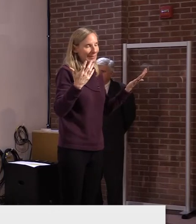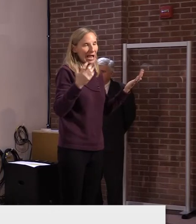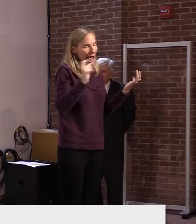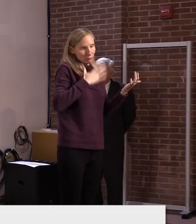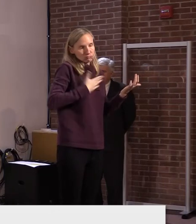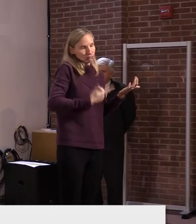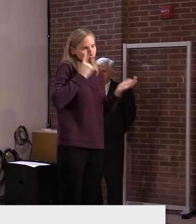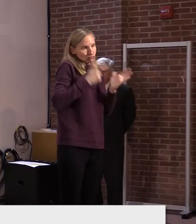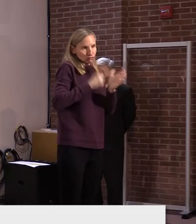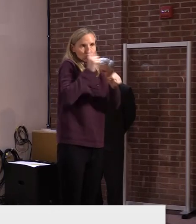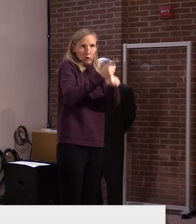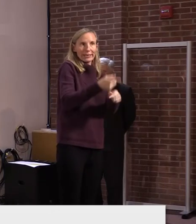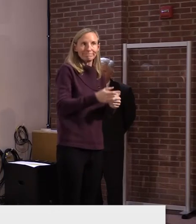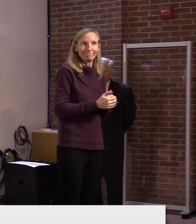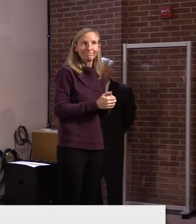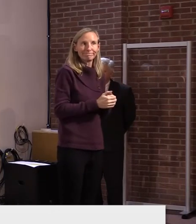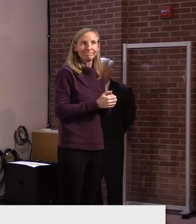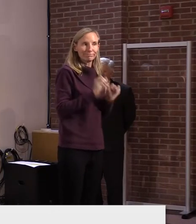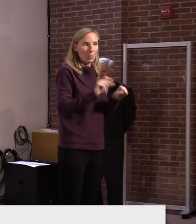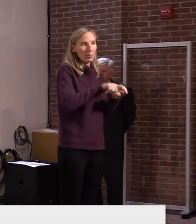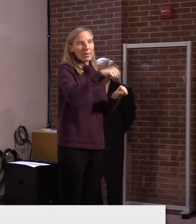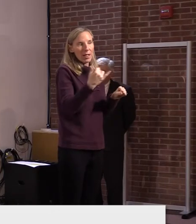didn't acknowledge there probably are other errors.